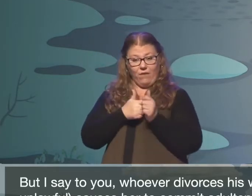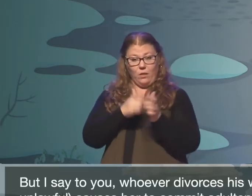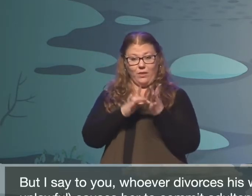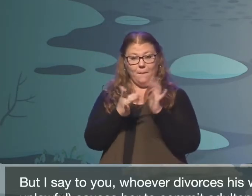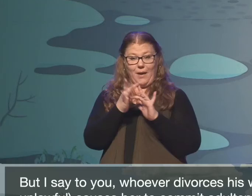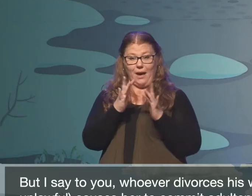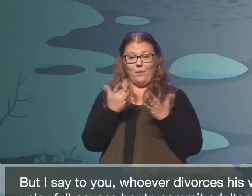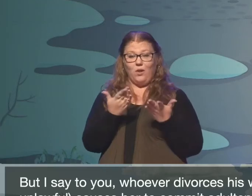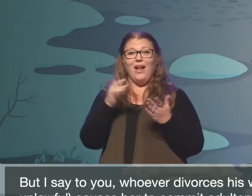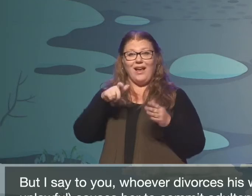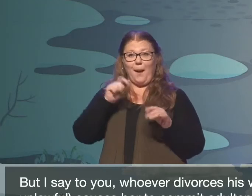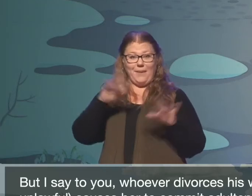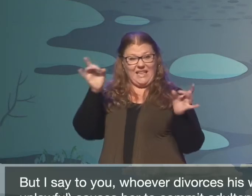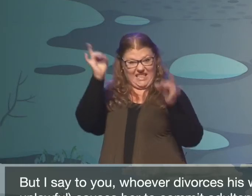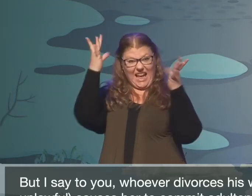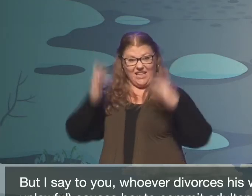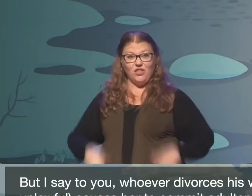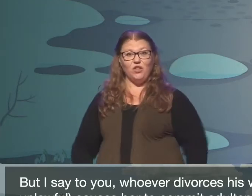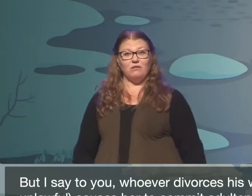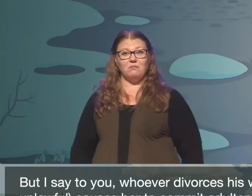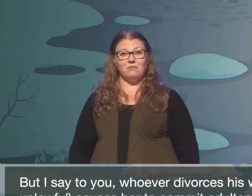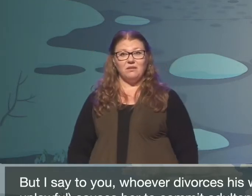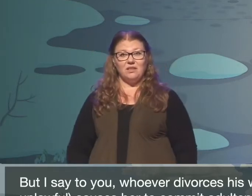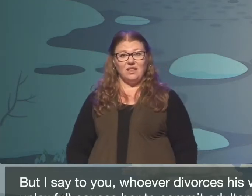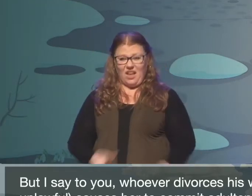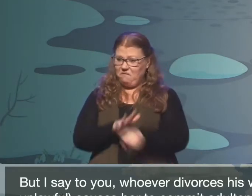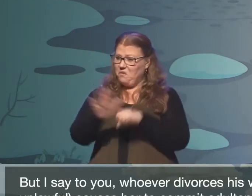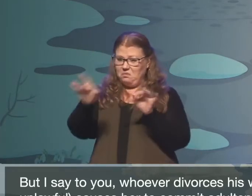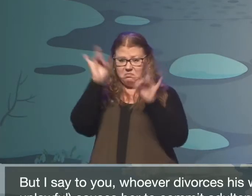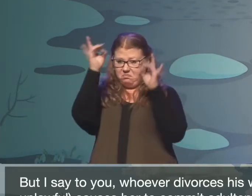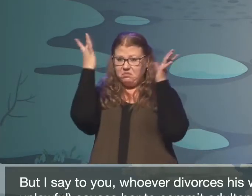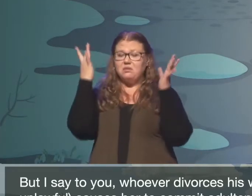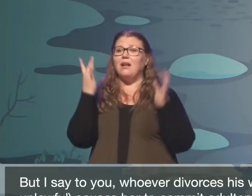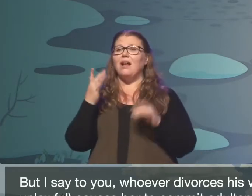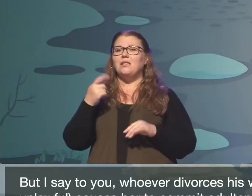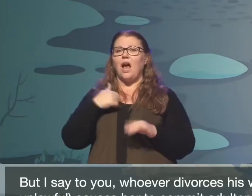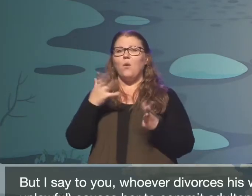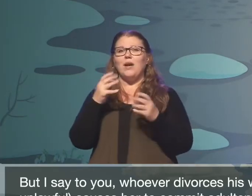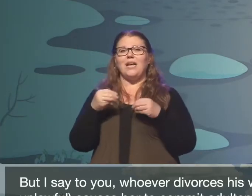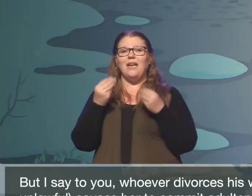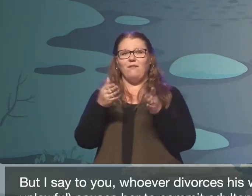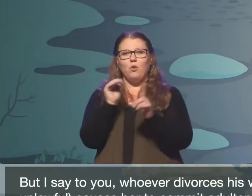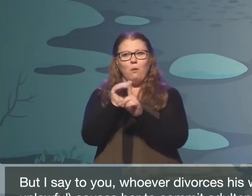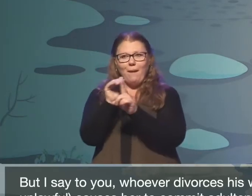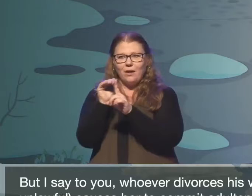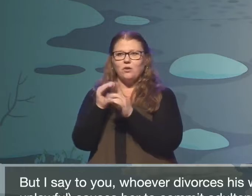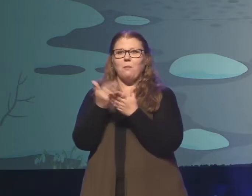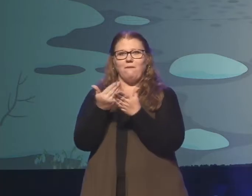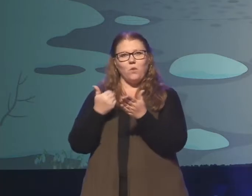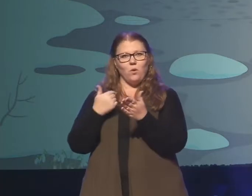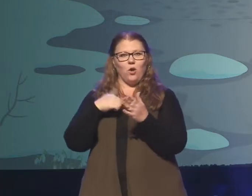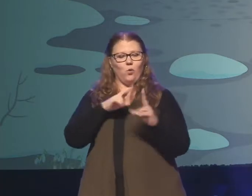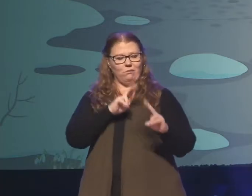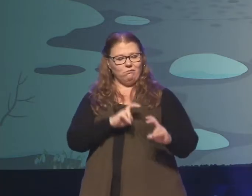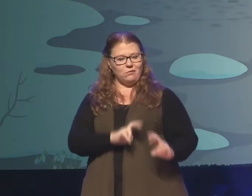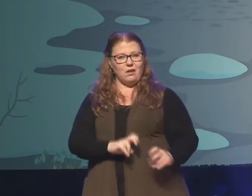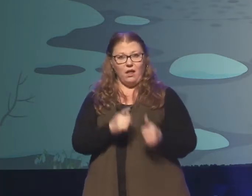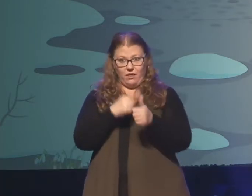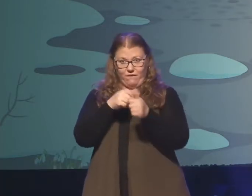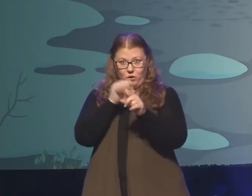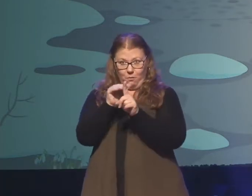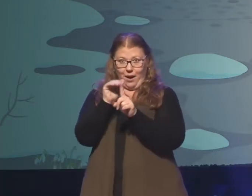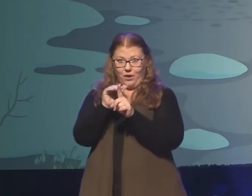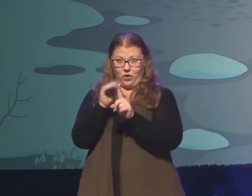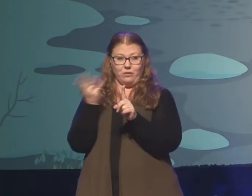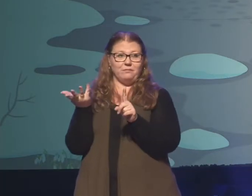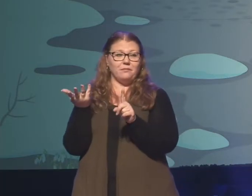be a disaster, an absolute disaster. So I want to give you a few reminders before we dig into this, all right? The first reminder